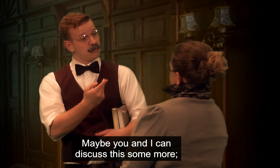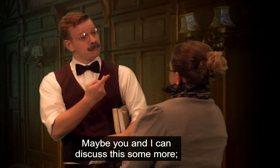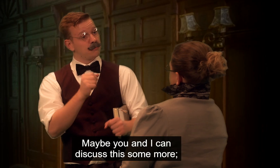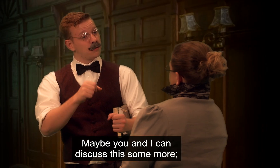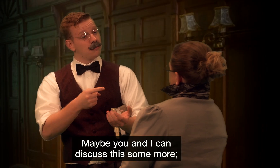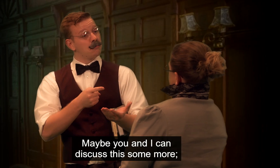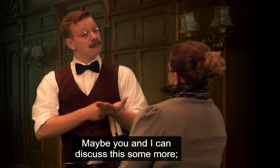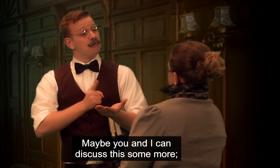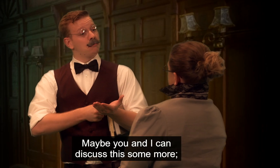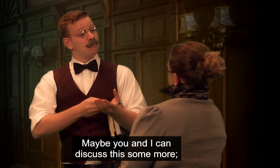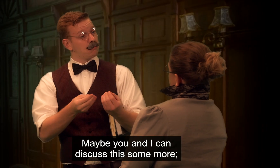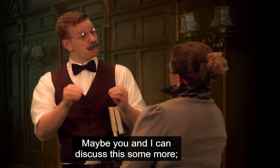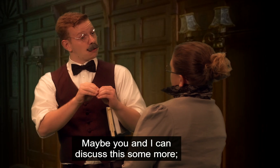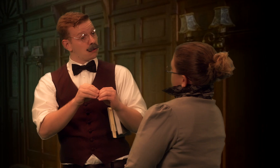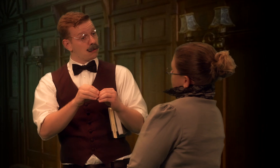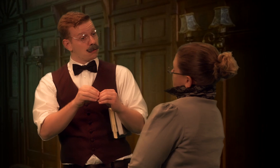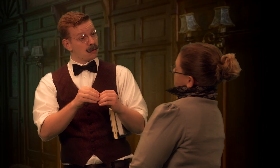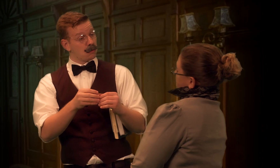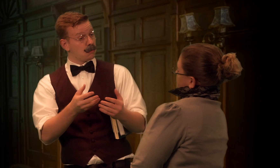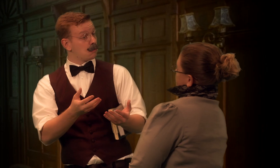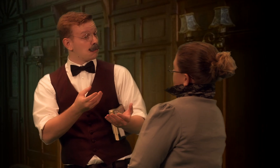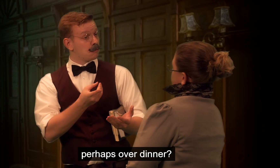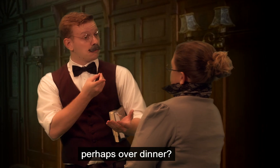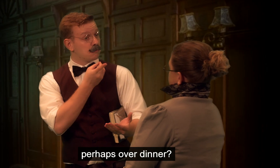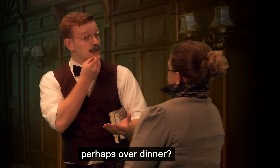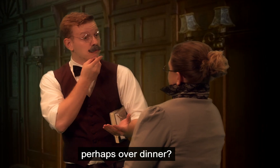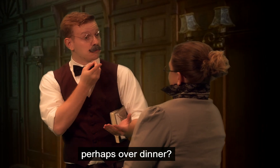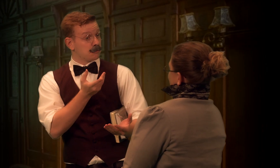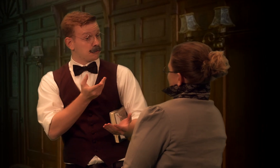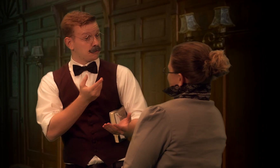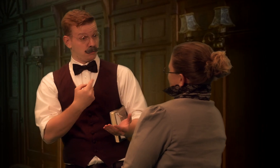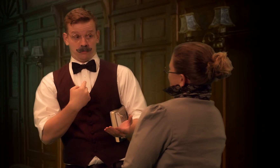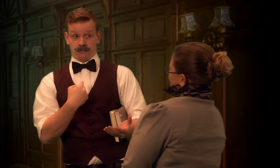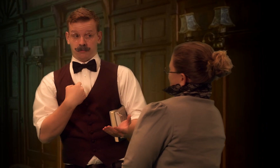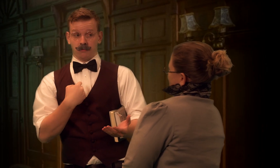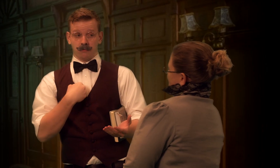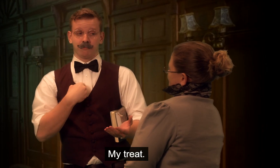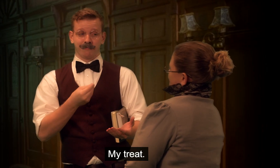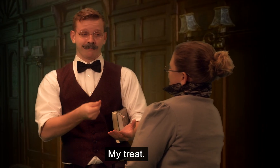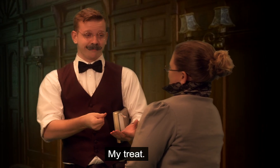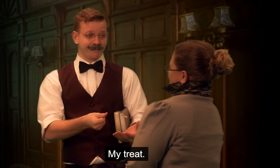Maybe you and I can discuss this some more. Perhaps over dinner. My treat.